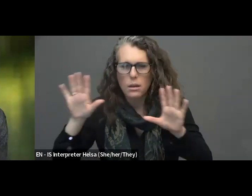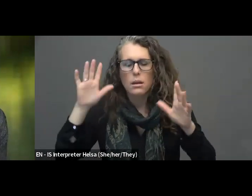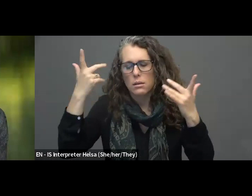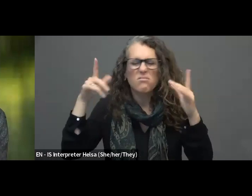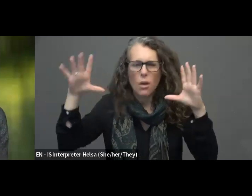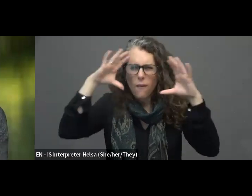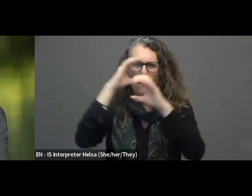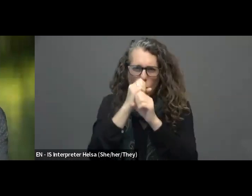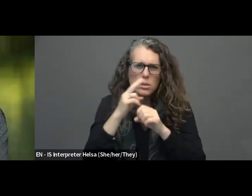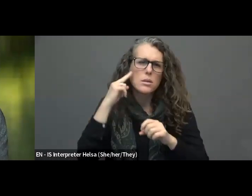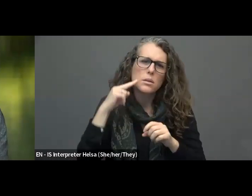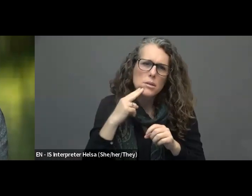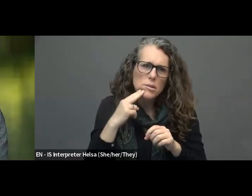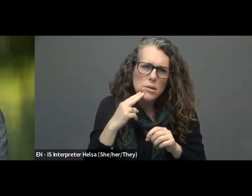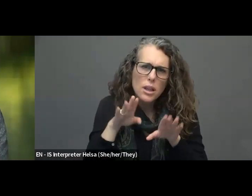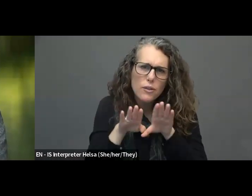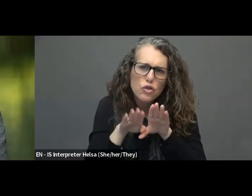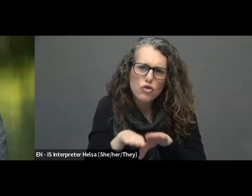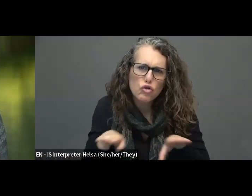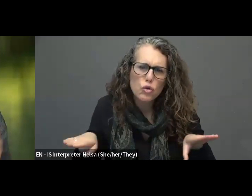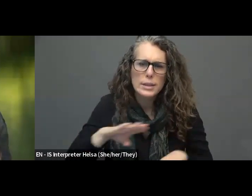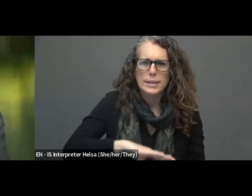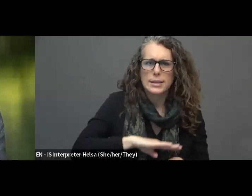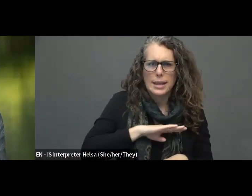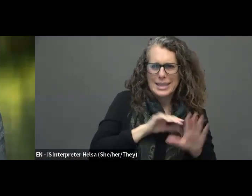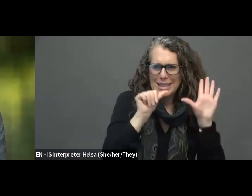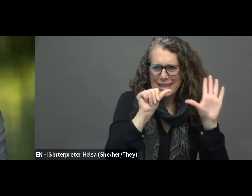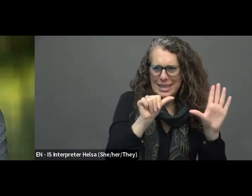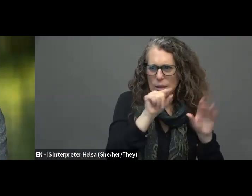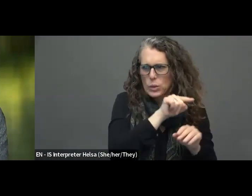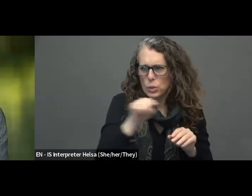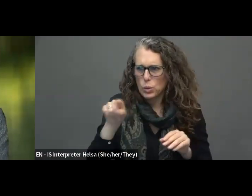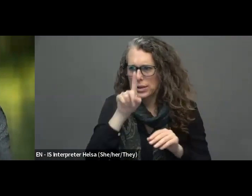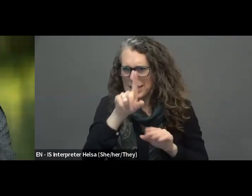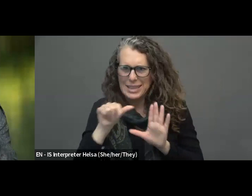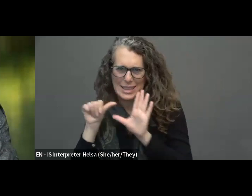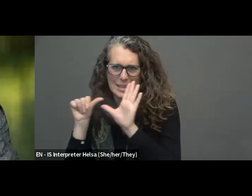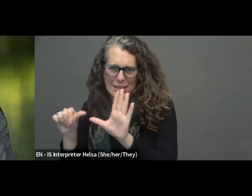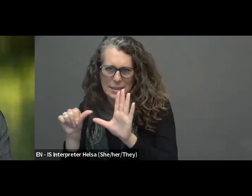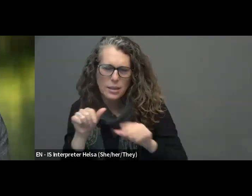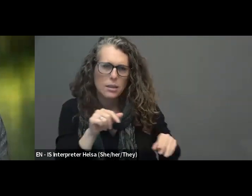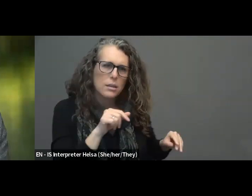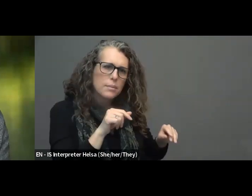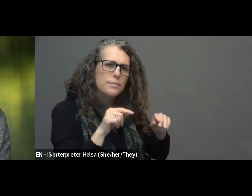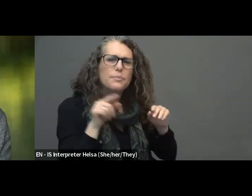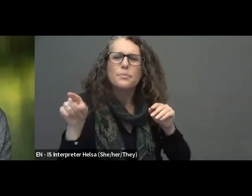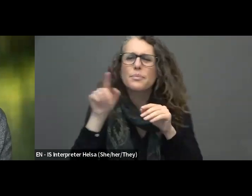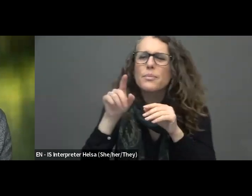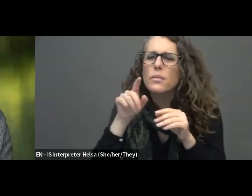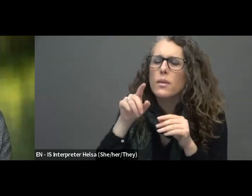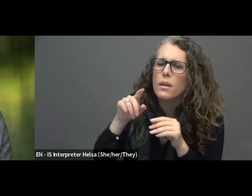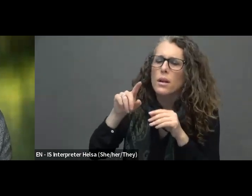children and adolescents between 6 and 16 years old. At the same time, we also collected data from 10 deaf